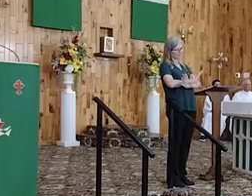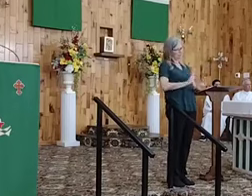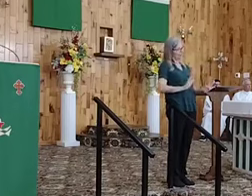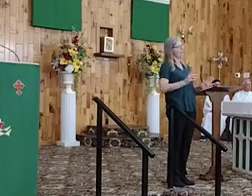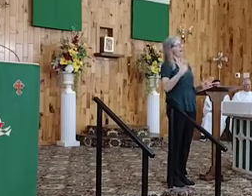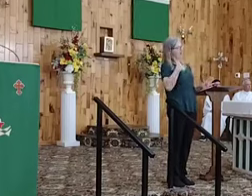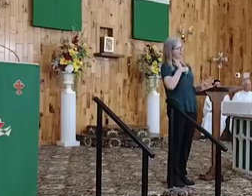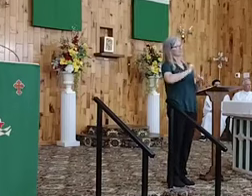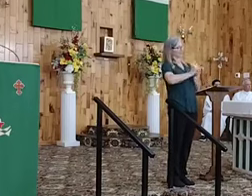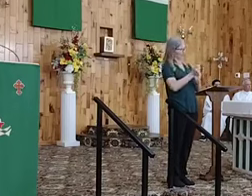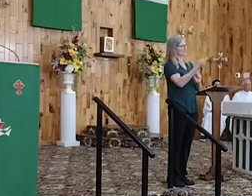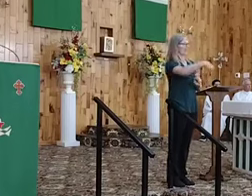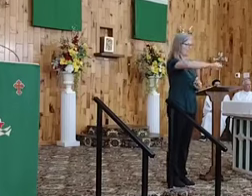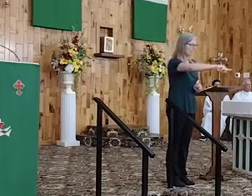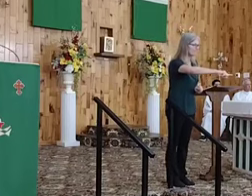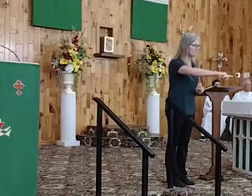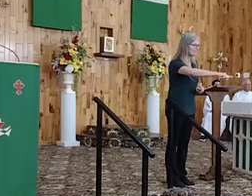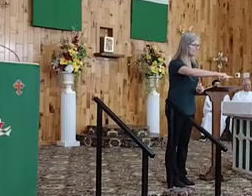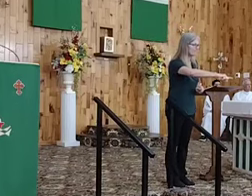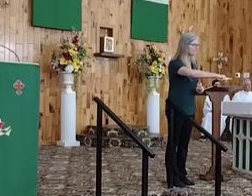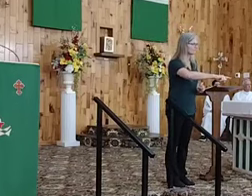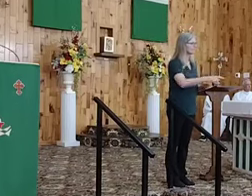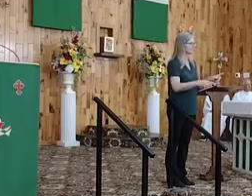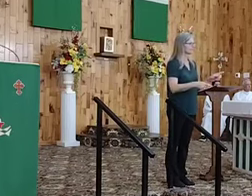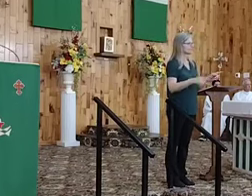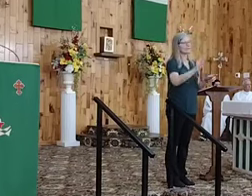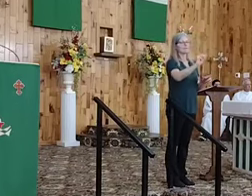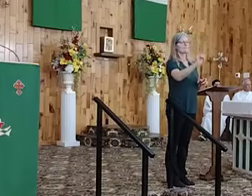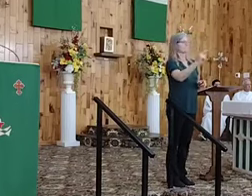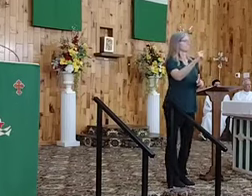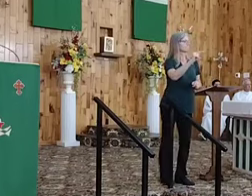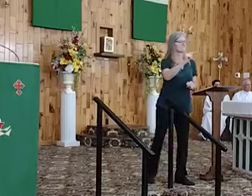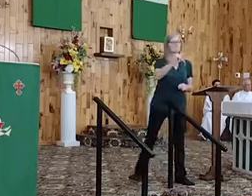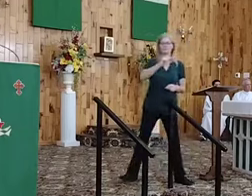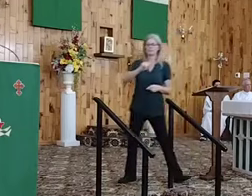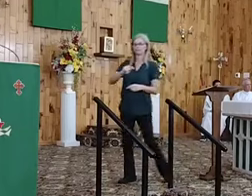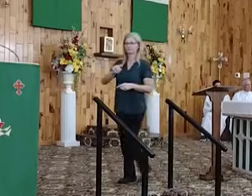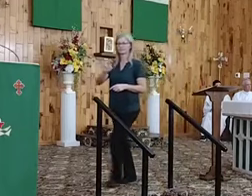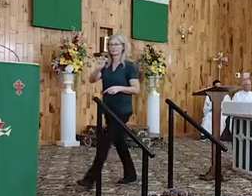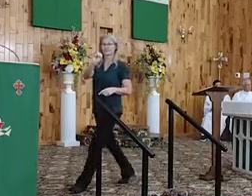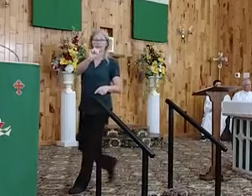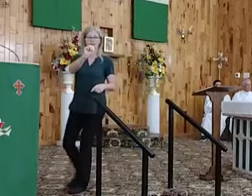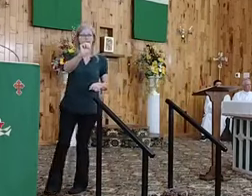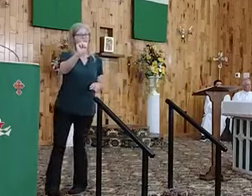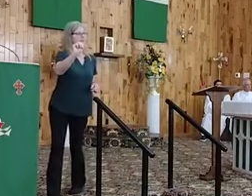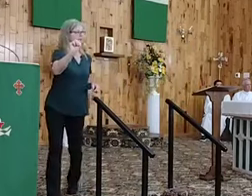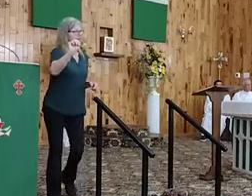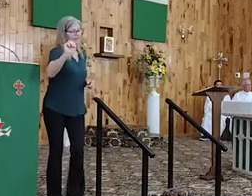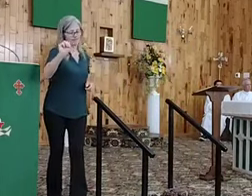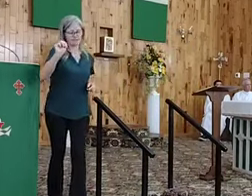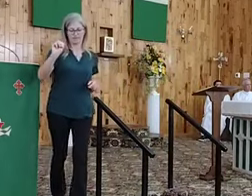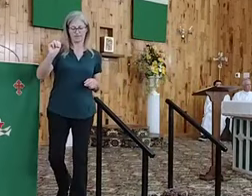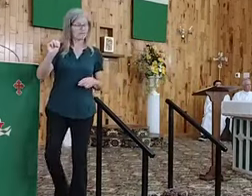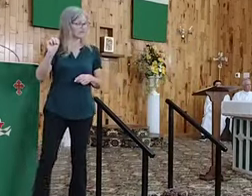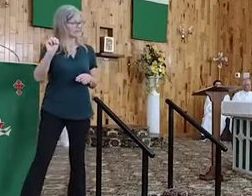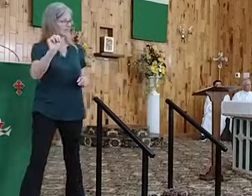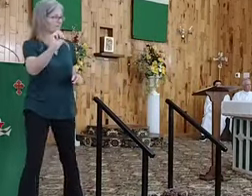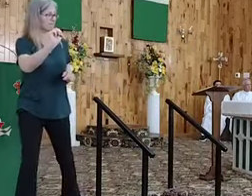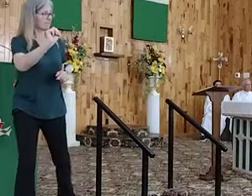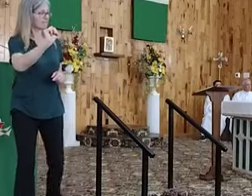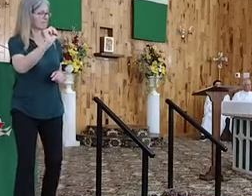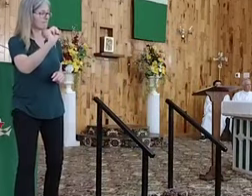translation that Bible verse, Matthew 5:13. You are the salt of the earth. You and I,